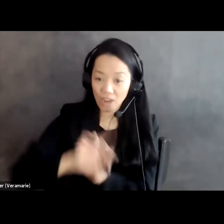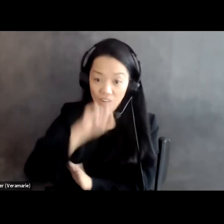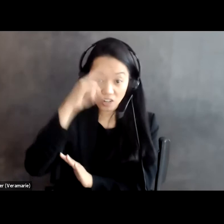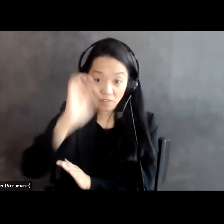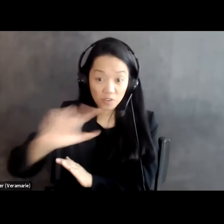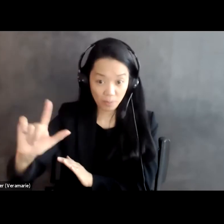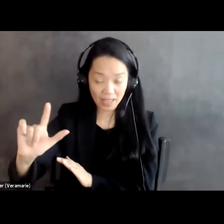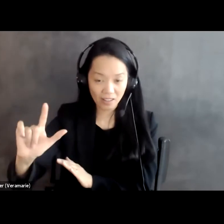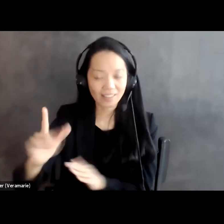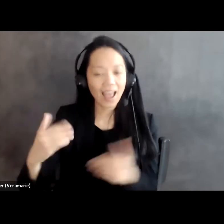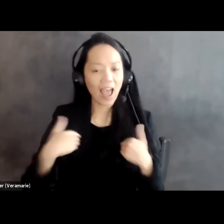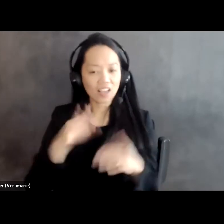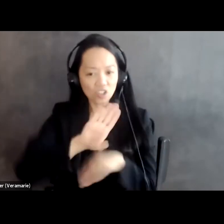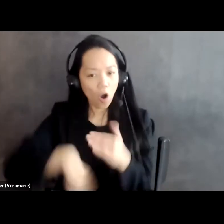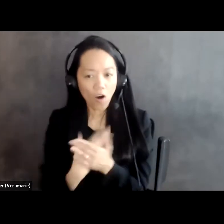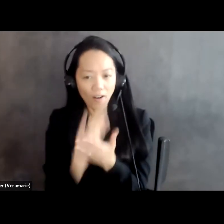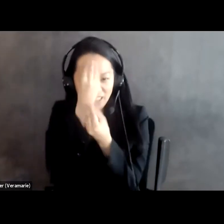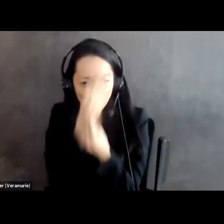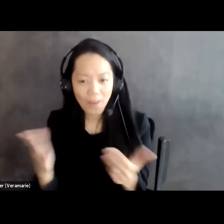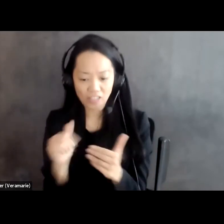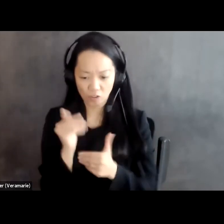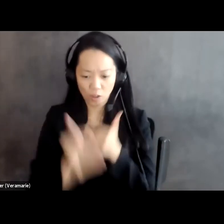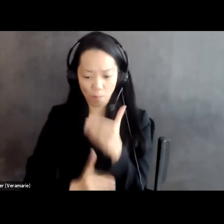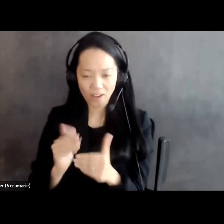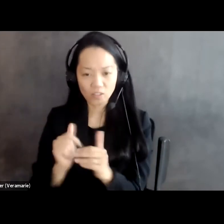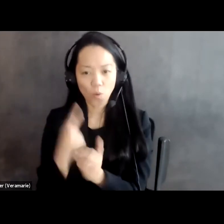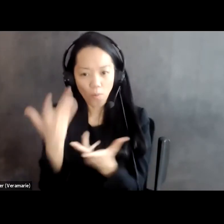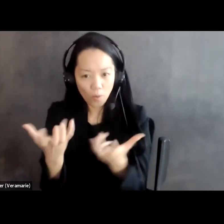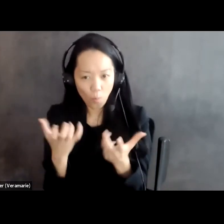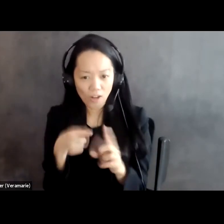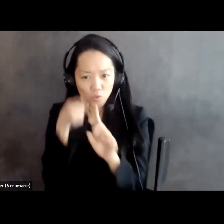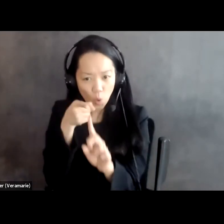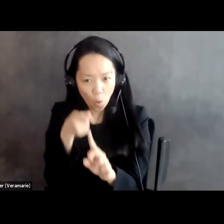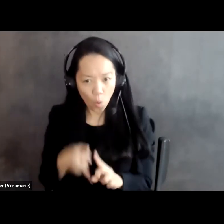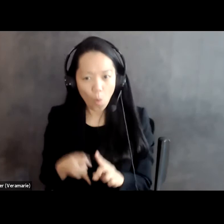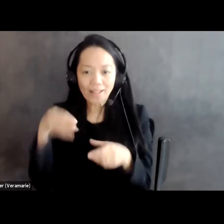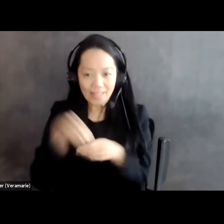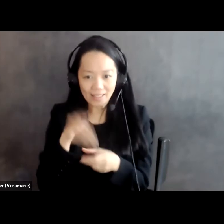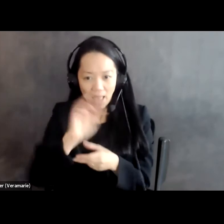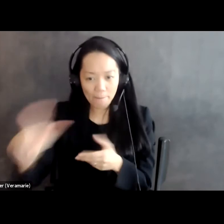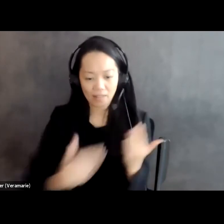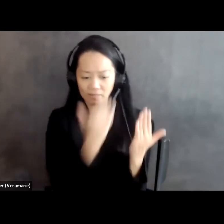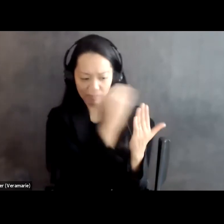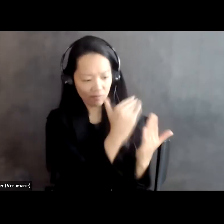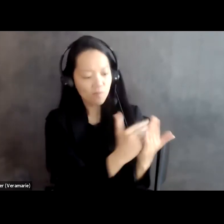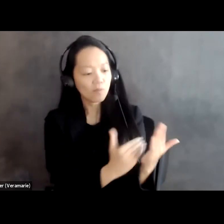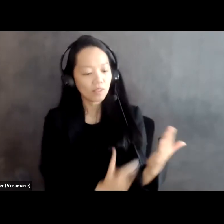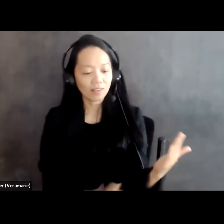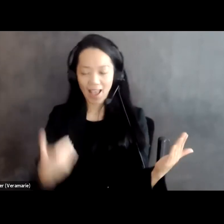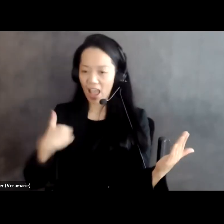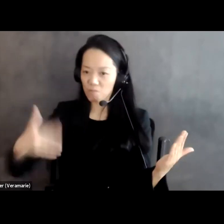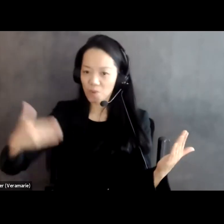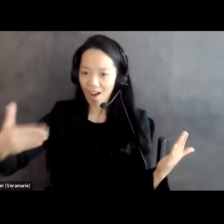has the things that we talked about. So on the right, one of the things that you hear about is, well, if you